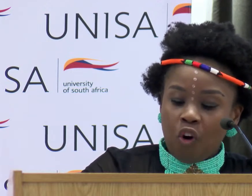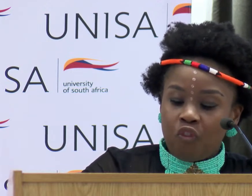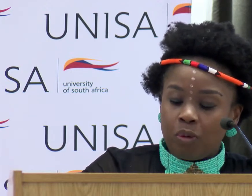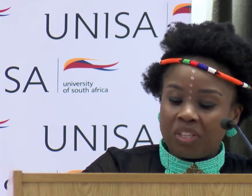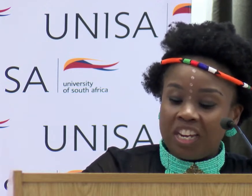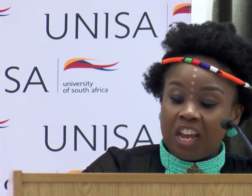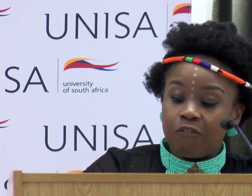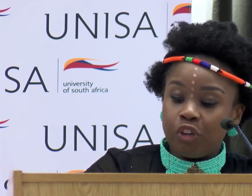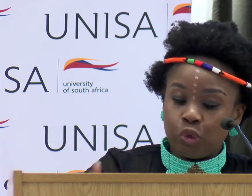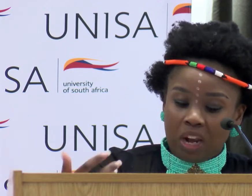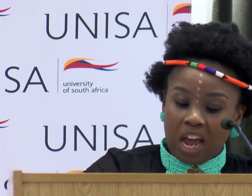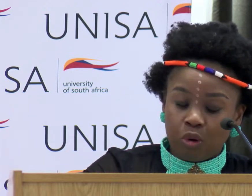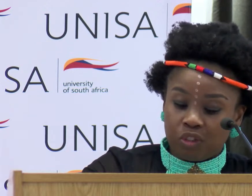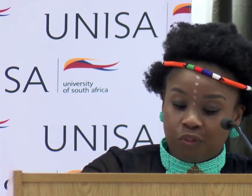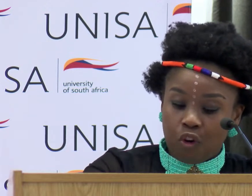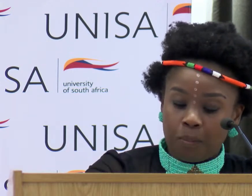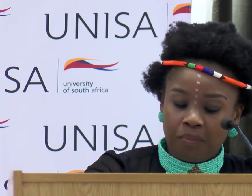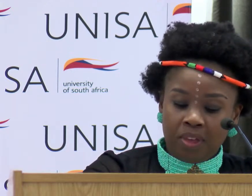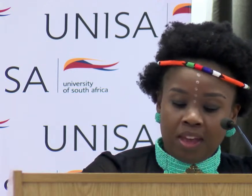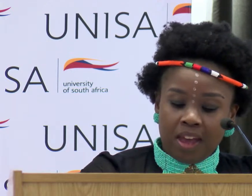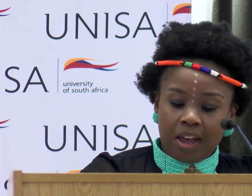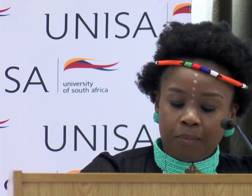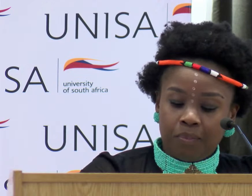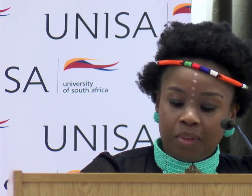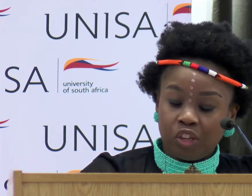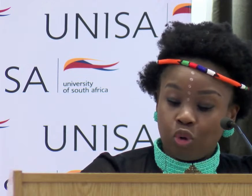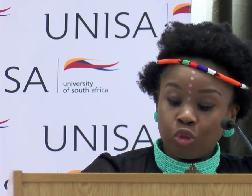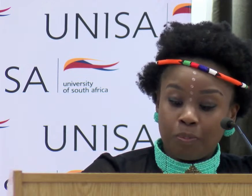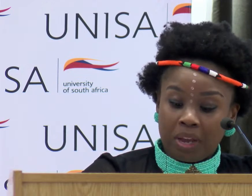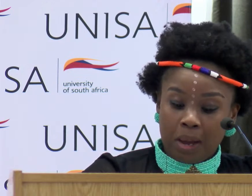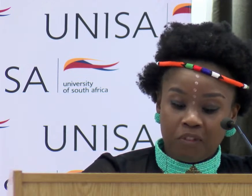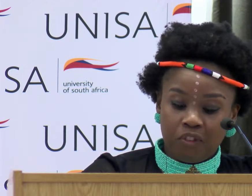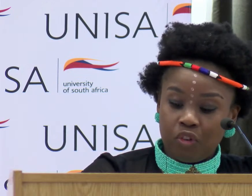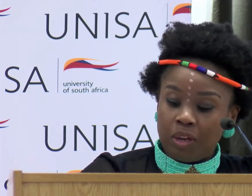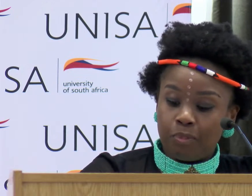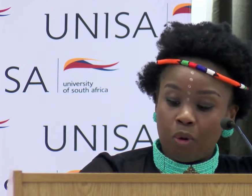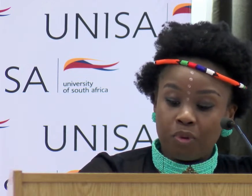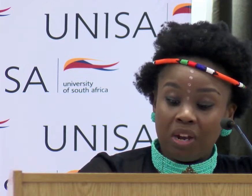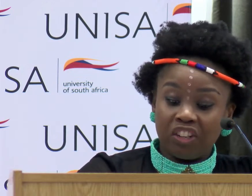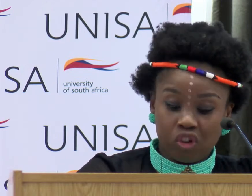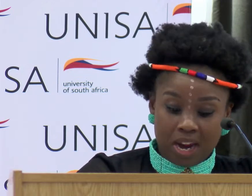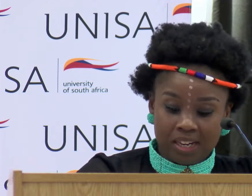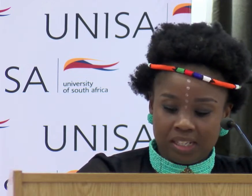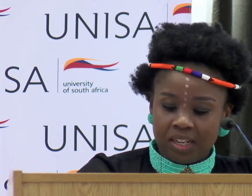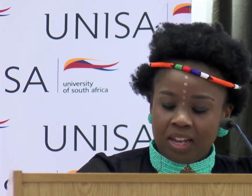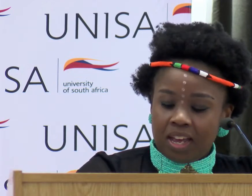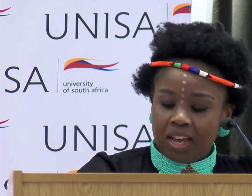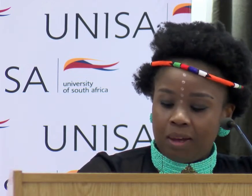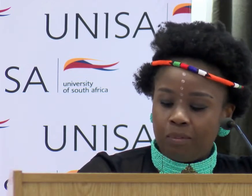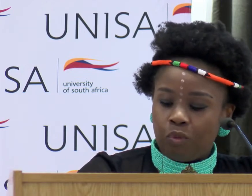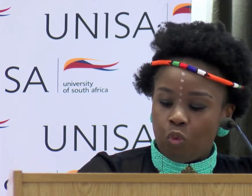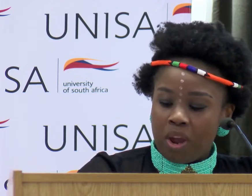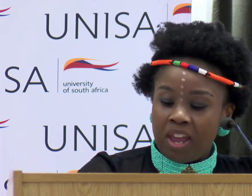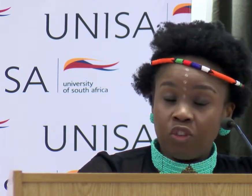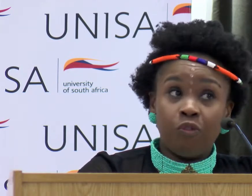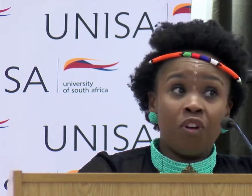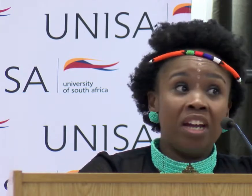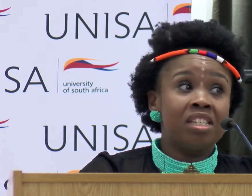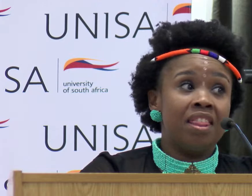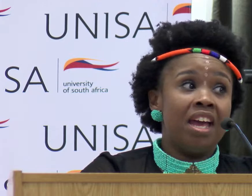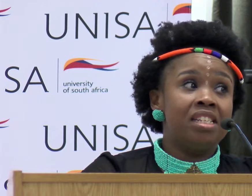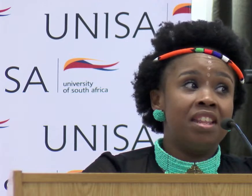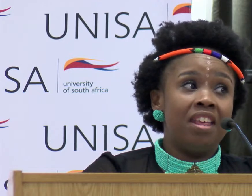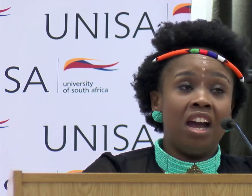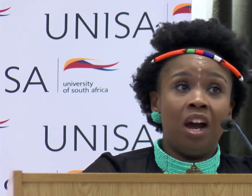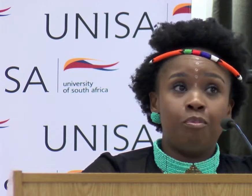So Proverbs in a visual language form has also become a very popular trend, where you